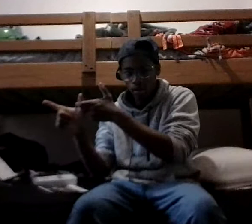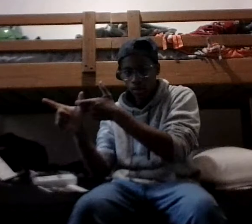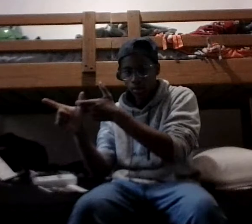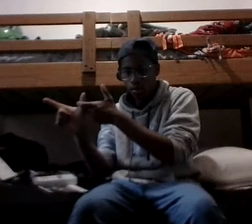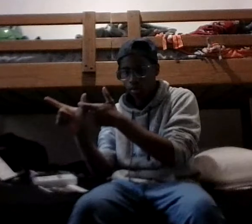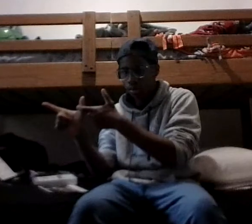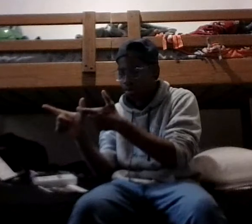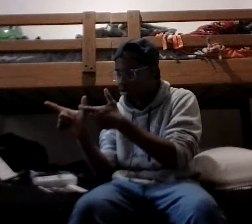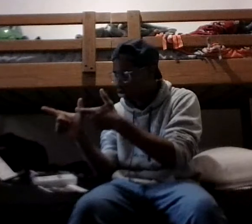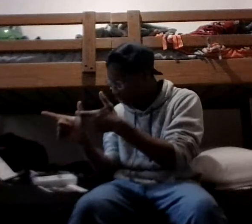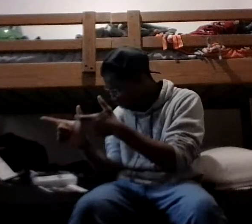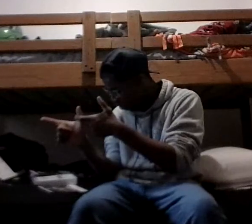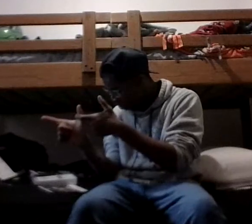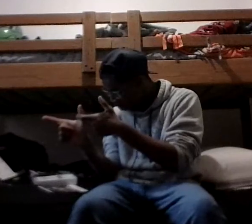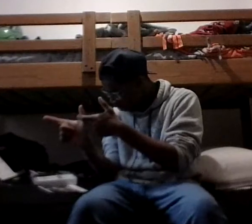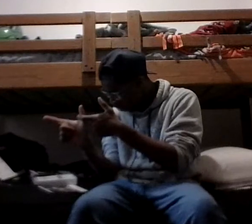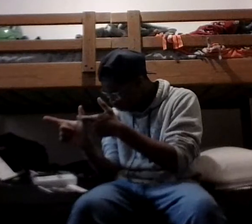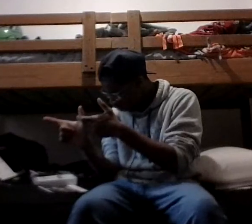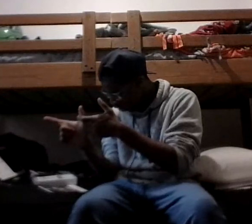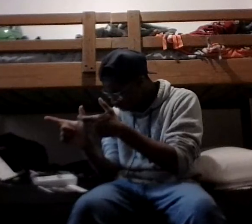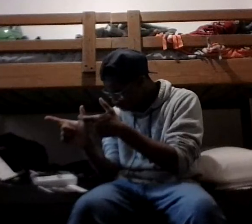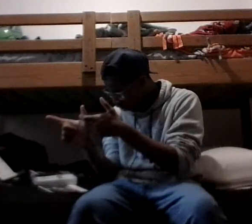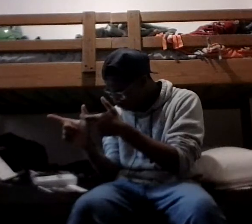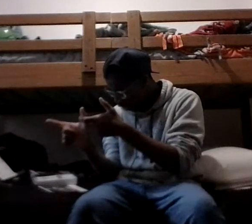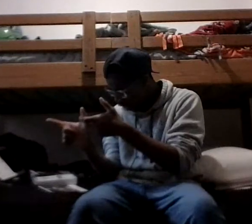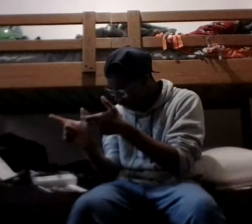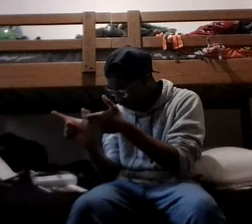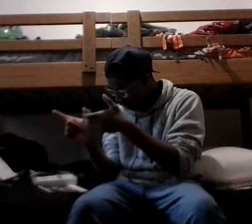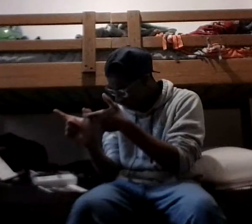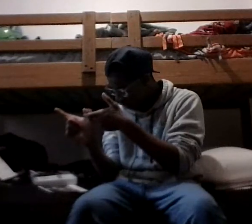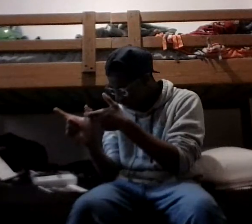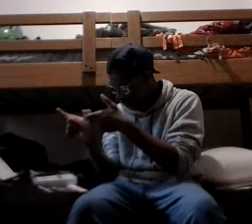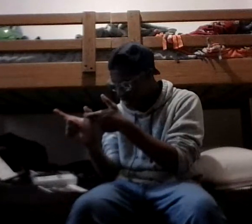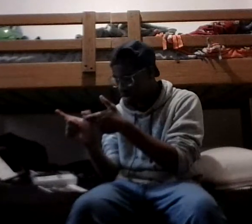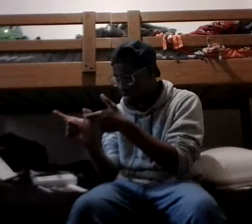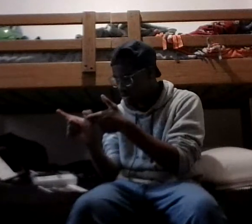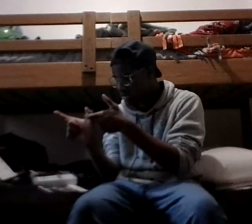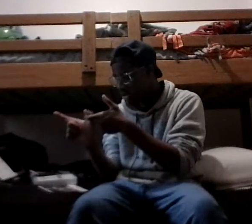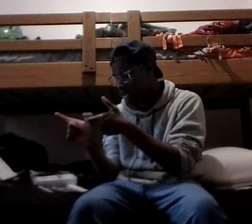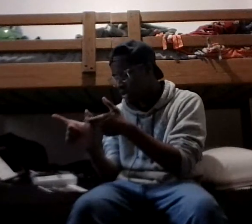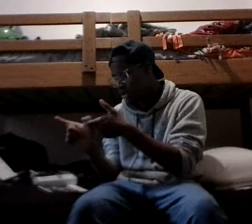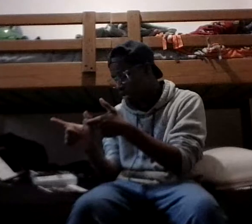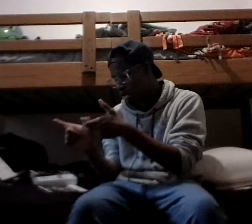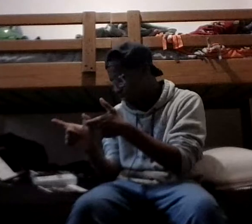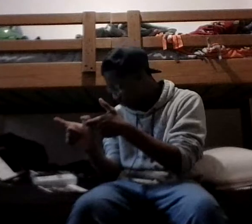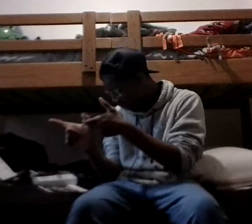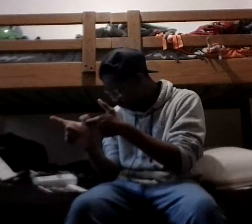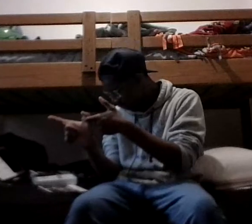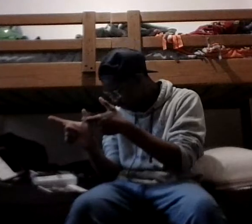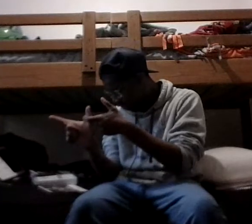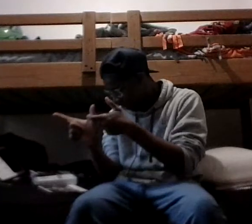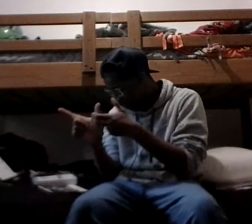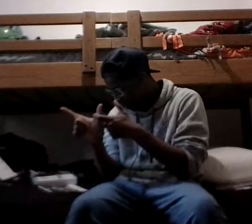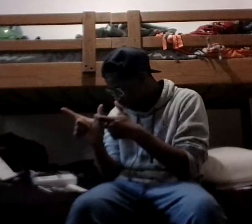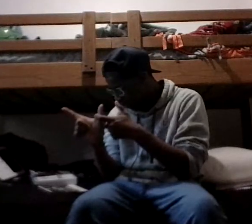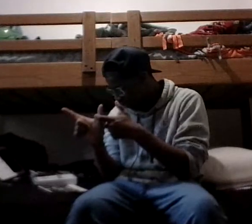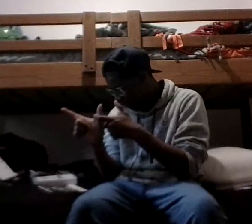your index and left thumb your right thumb and then you just